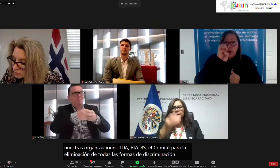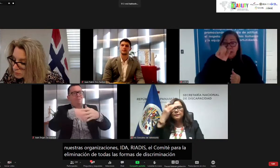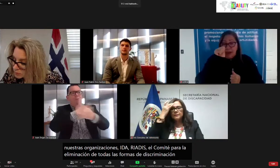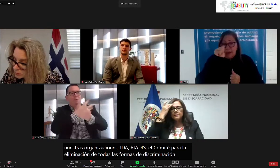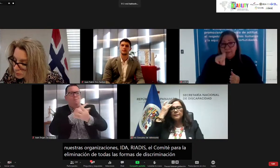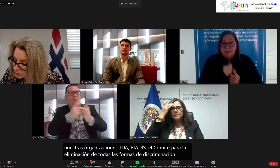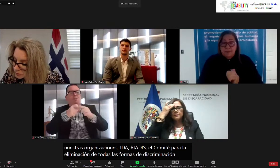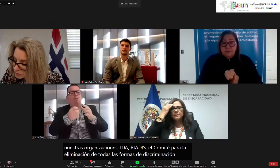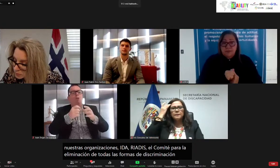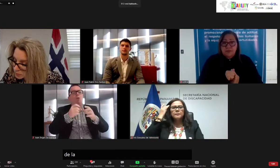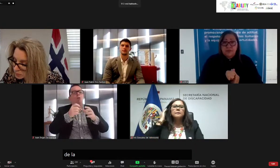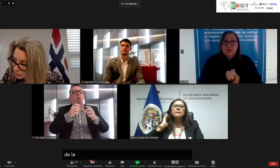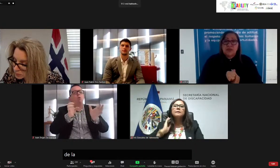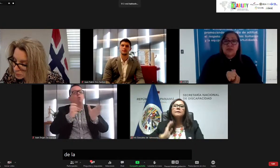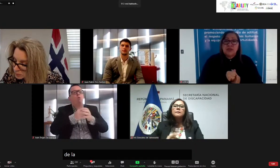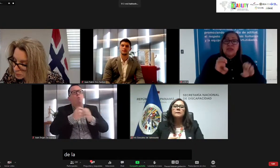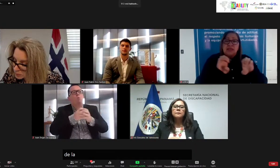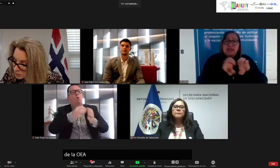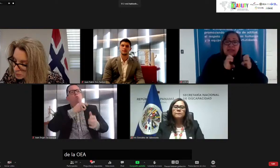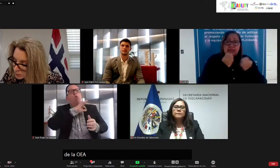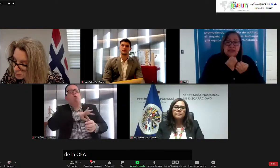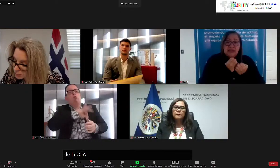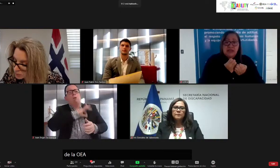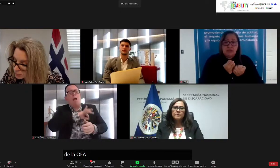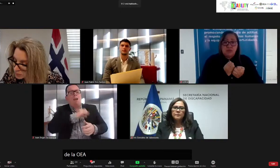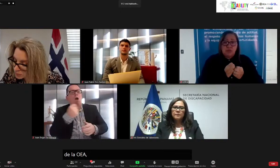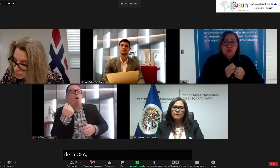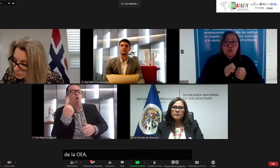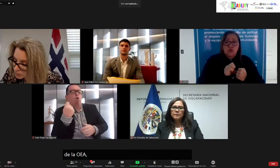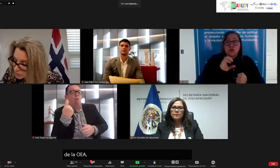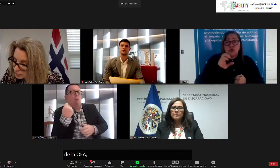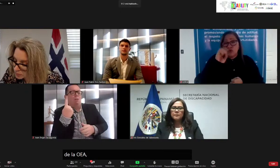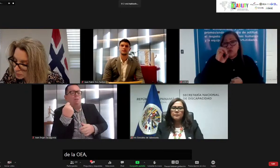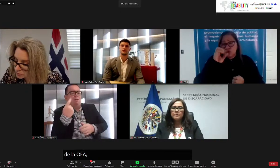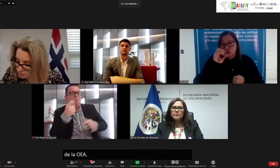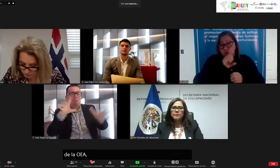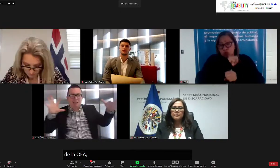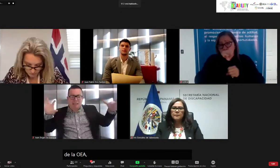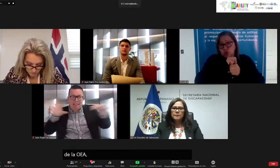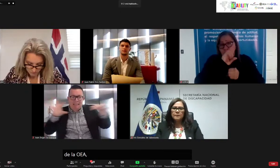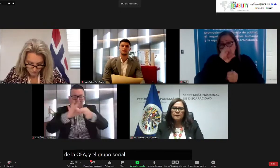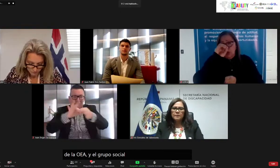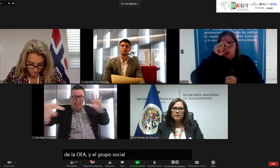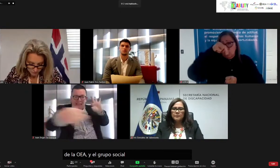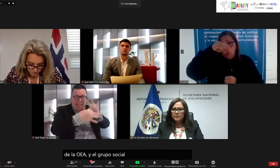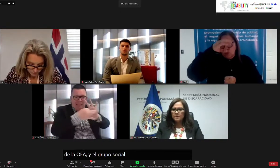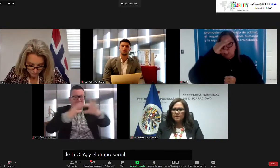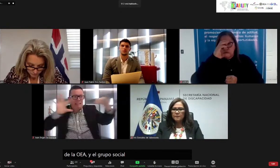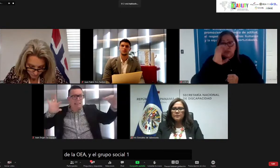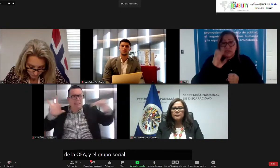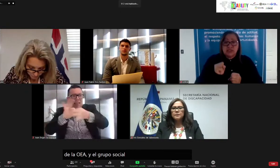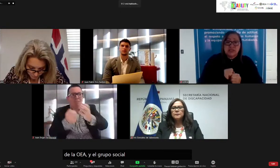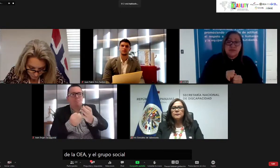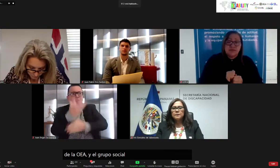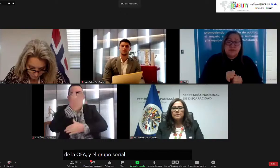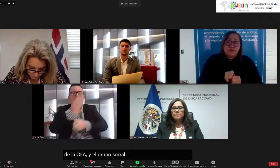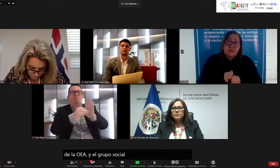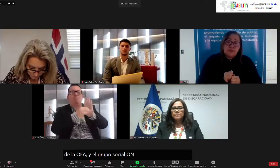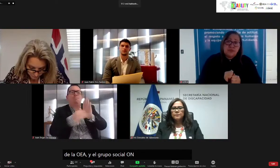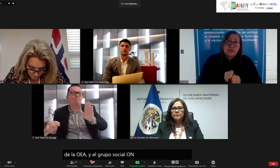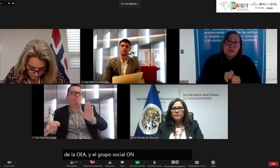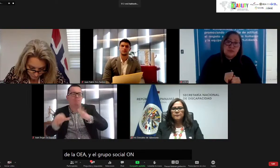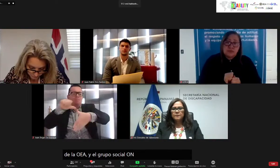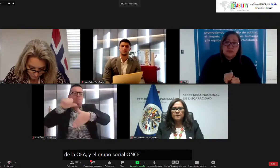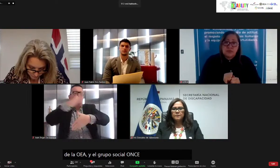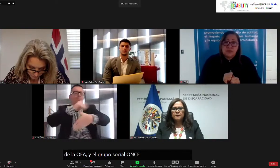persons with disability of the oa yes and group of societies have promoted this